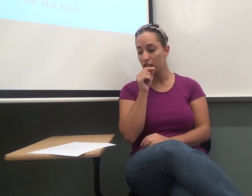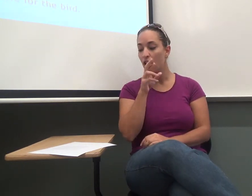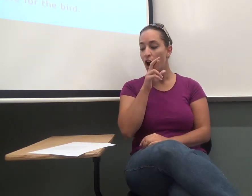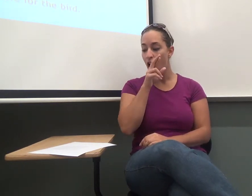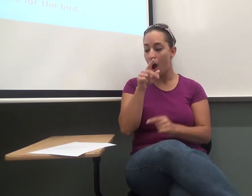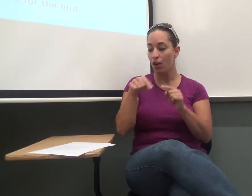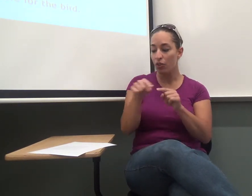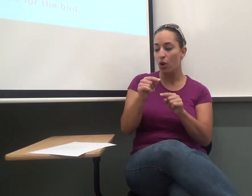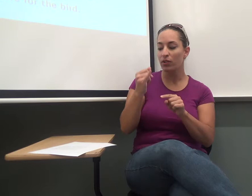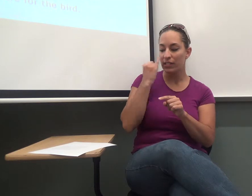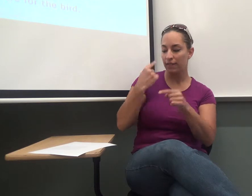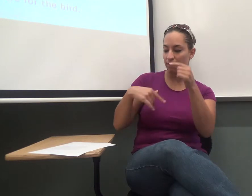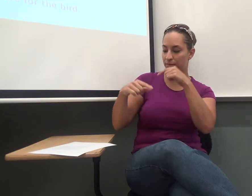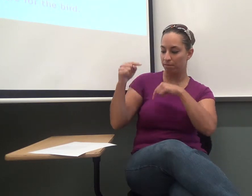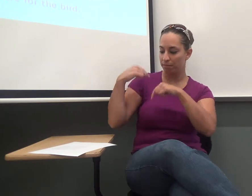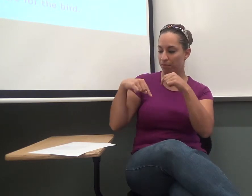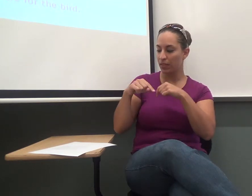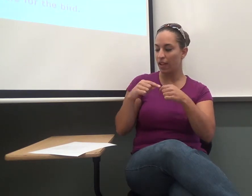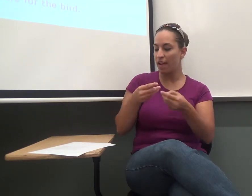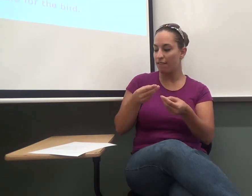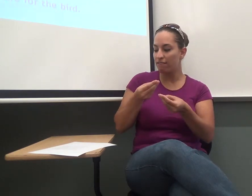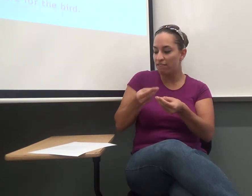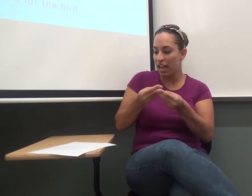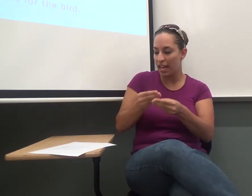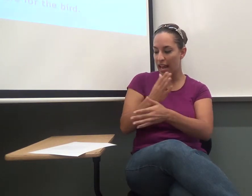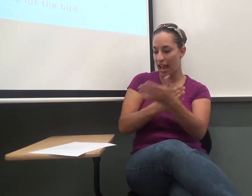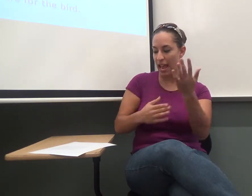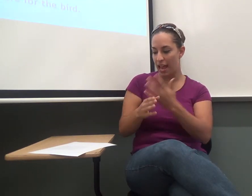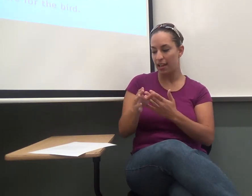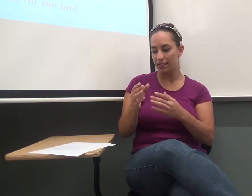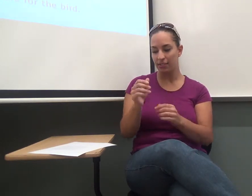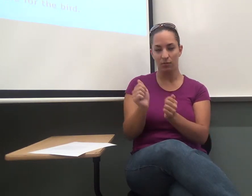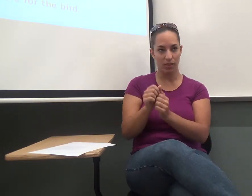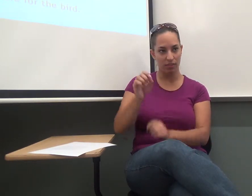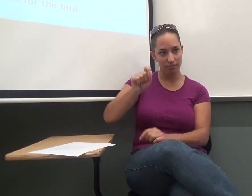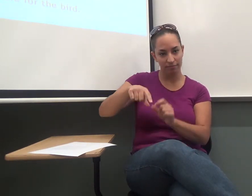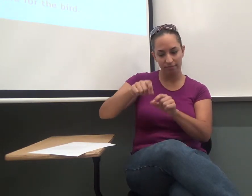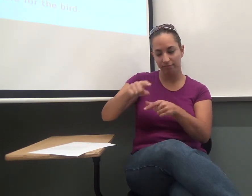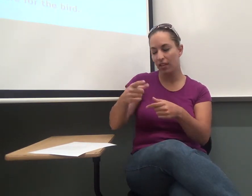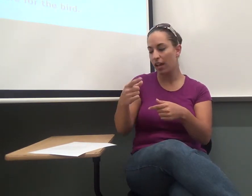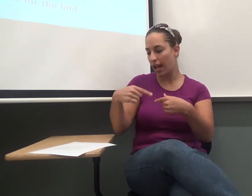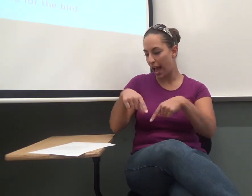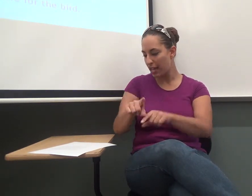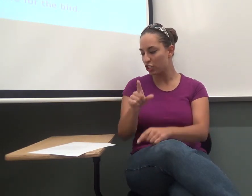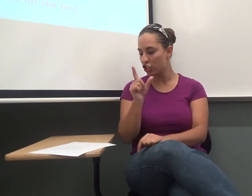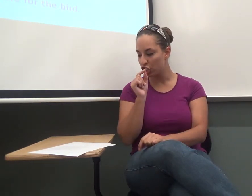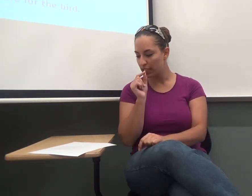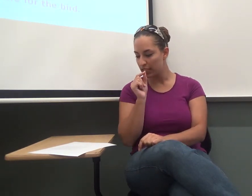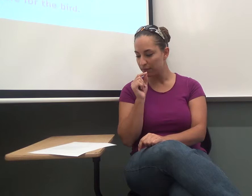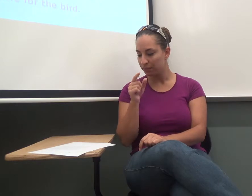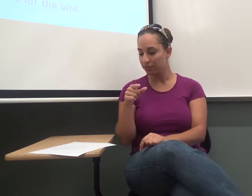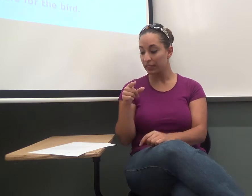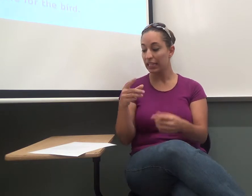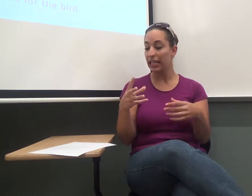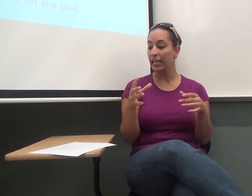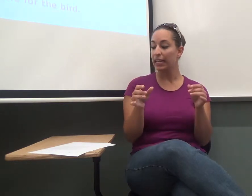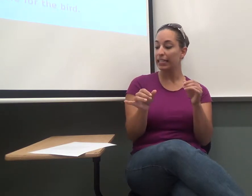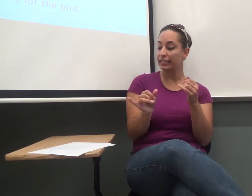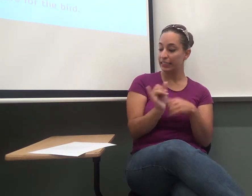affectionate, cockatiels are intelligent and amusing. They are capable of whistling tunes and